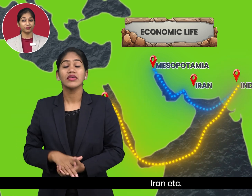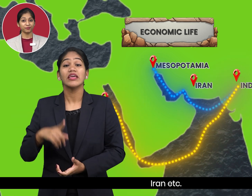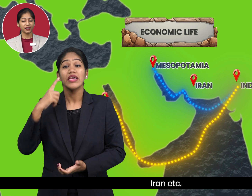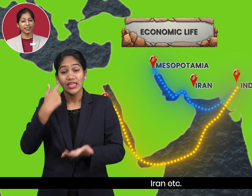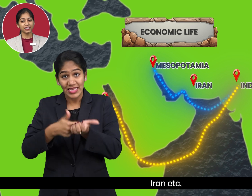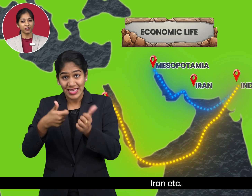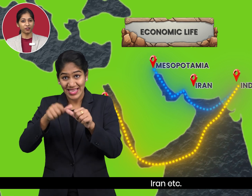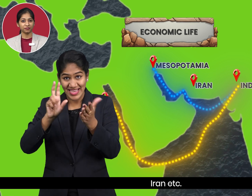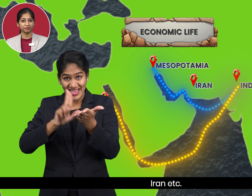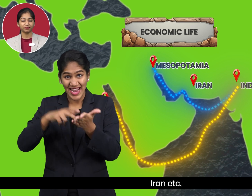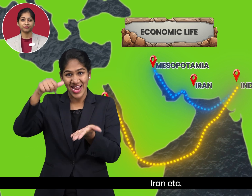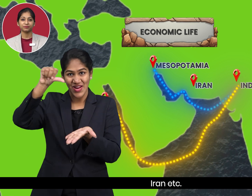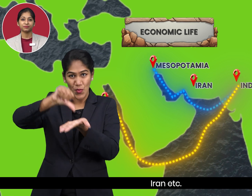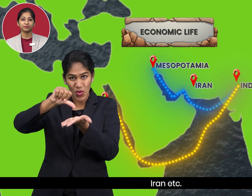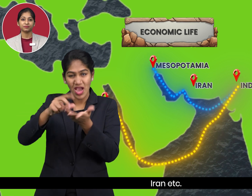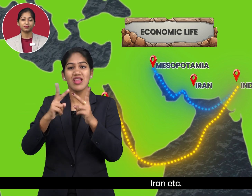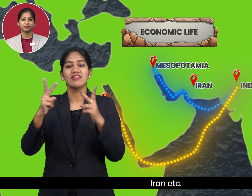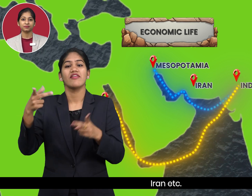Iran, etc.